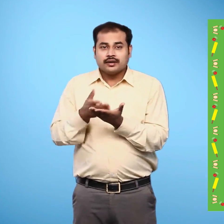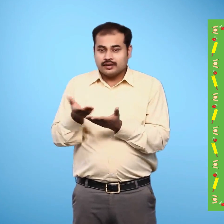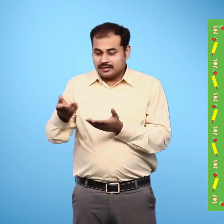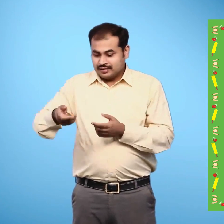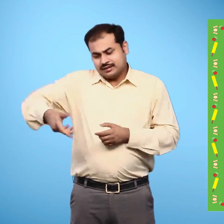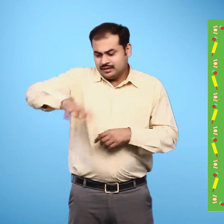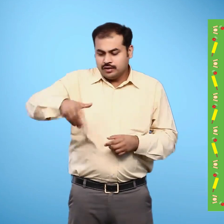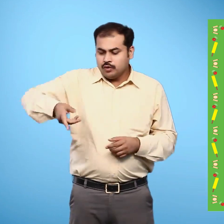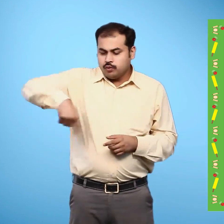And can roll.